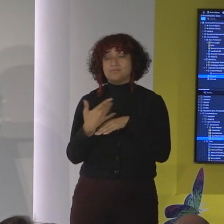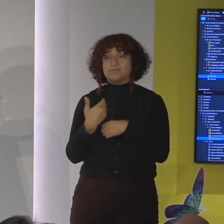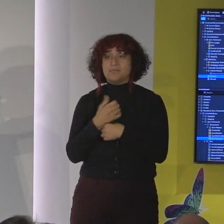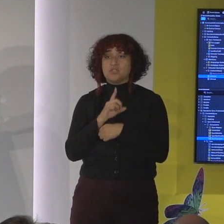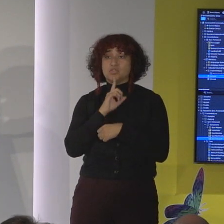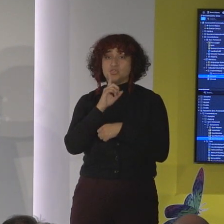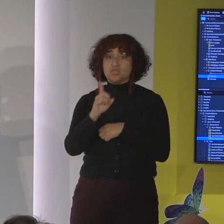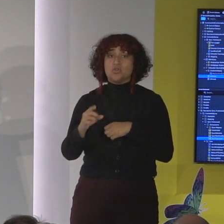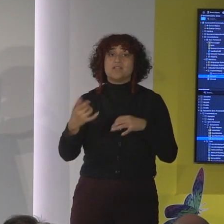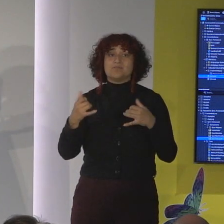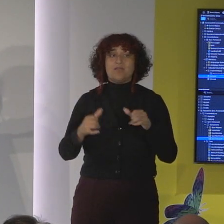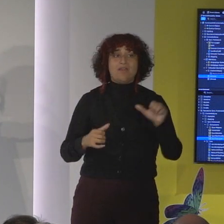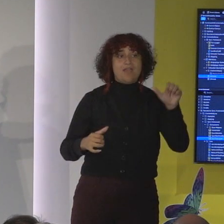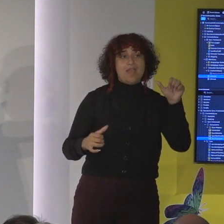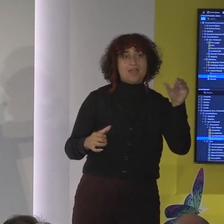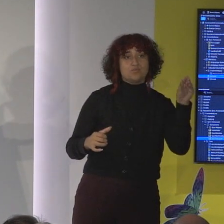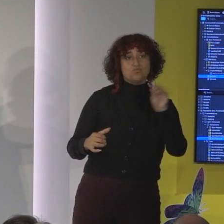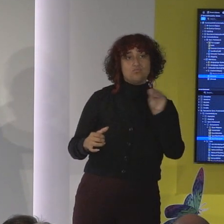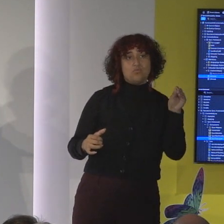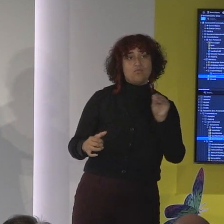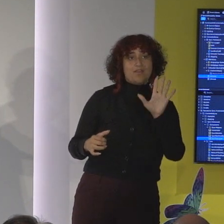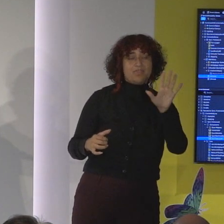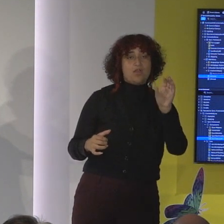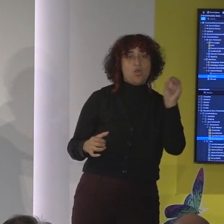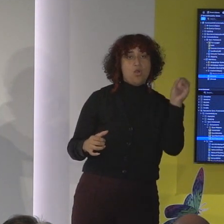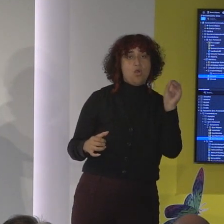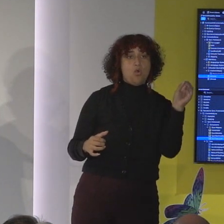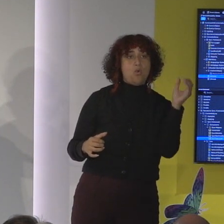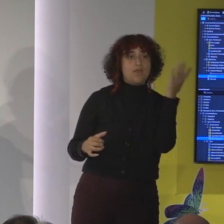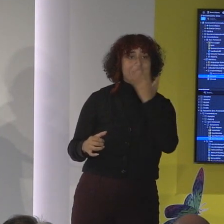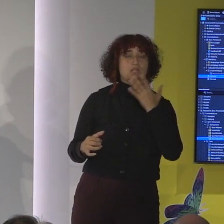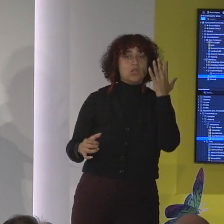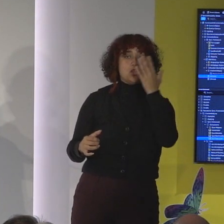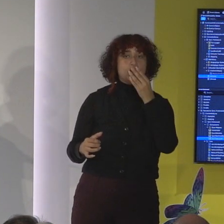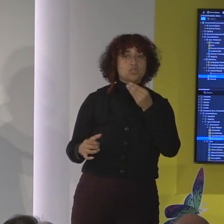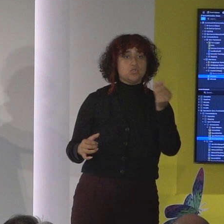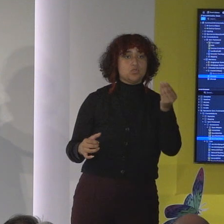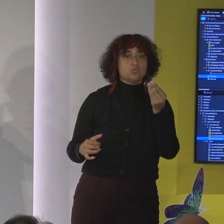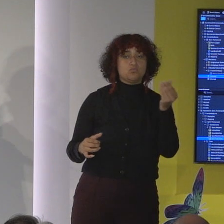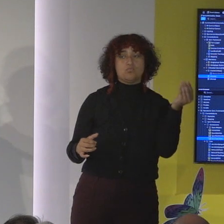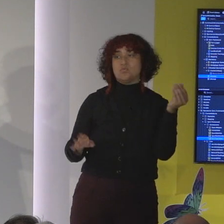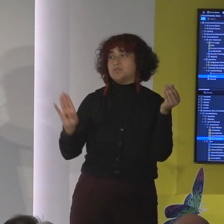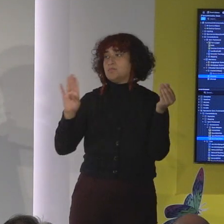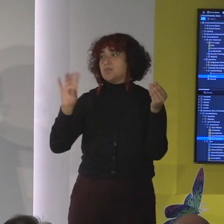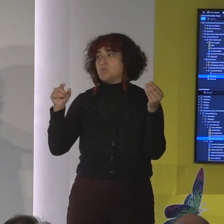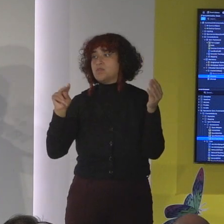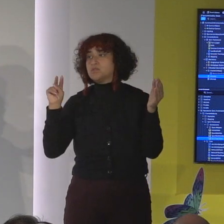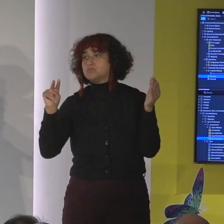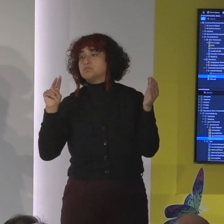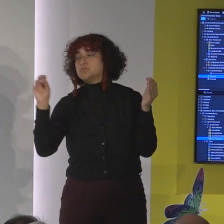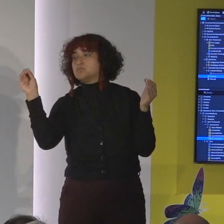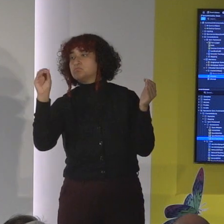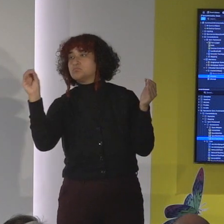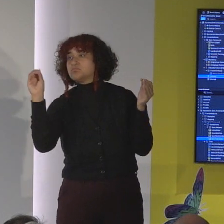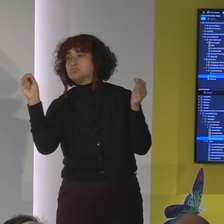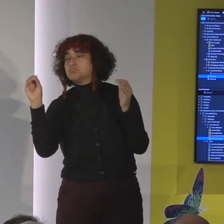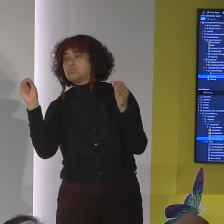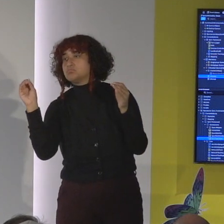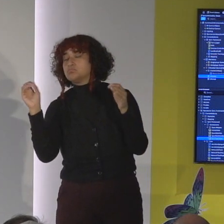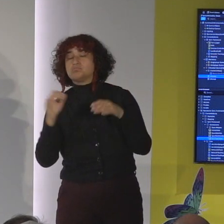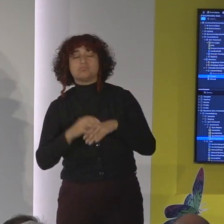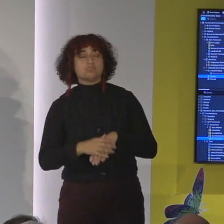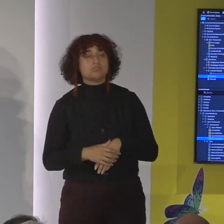that, as player A is moving their O, it looks smooth to player B when they're seeing that position updated across the